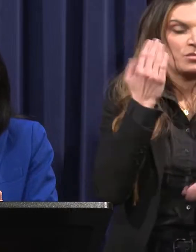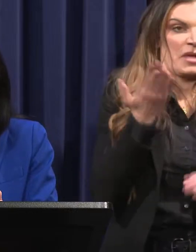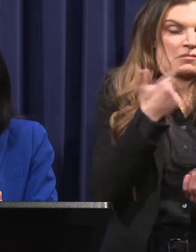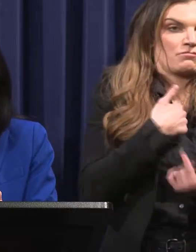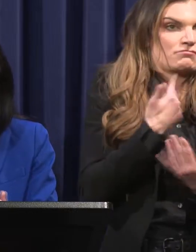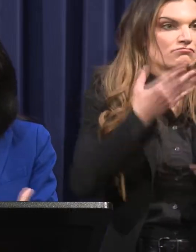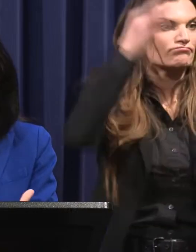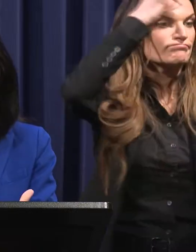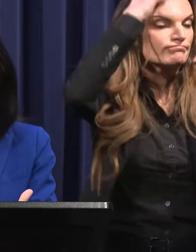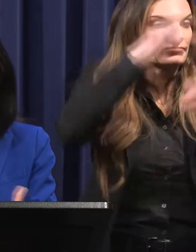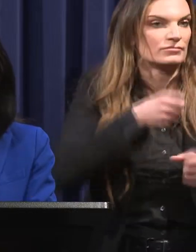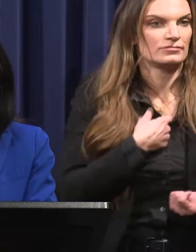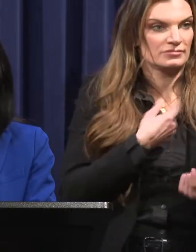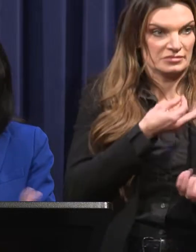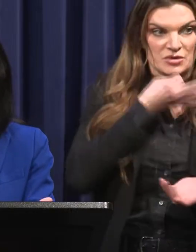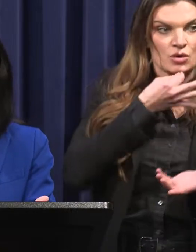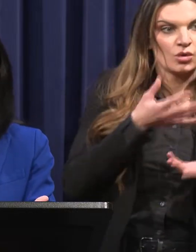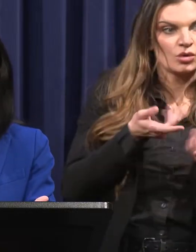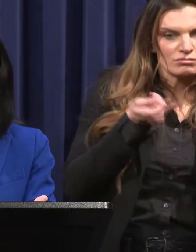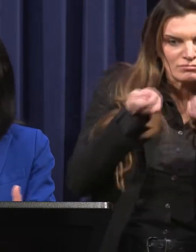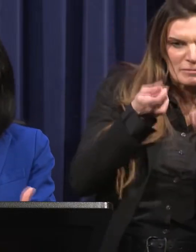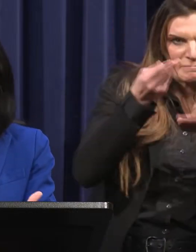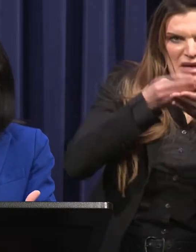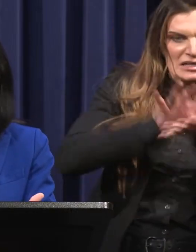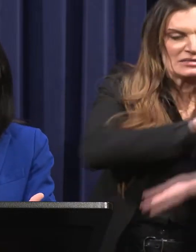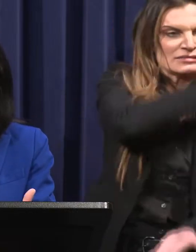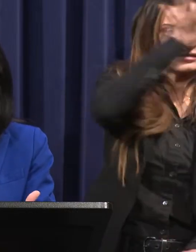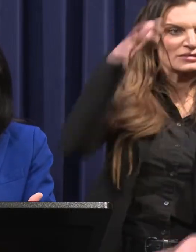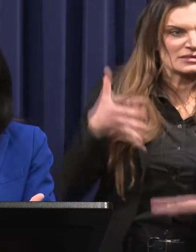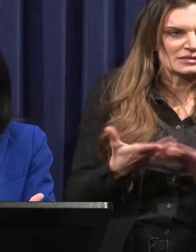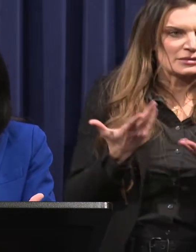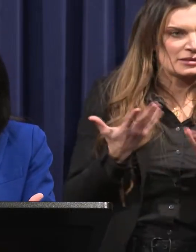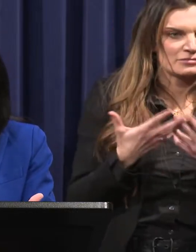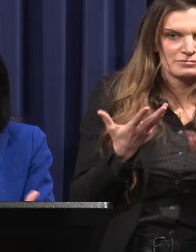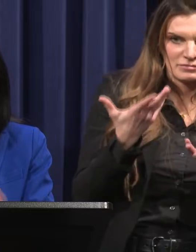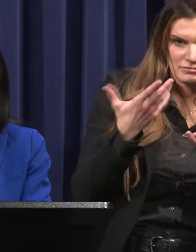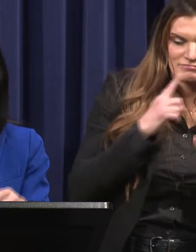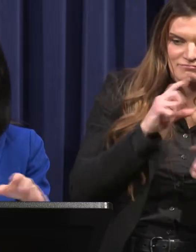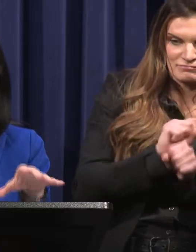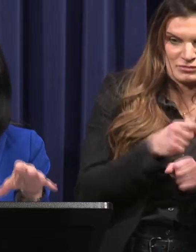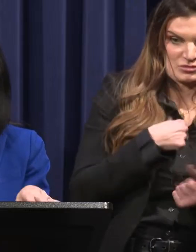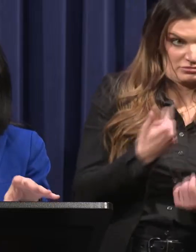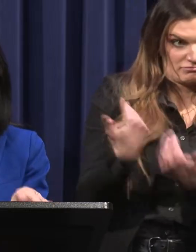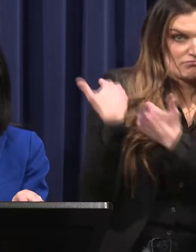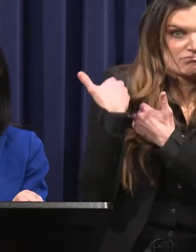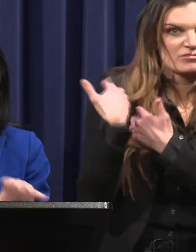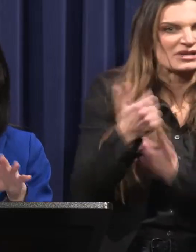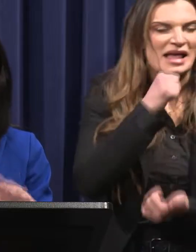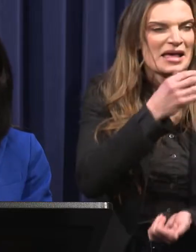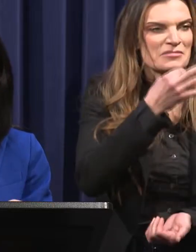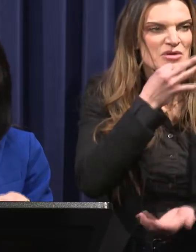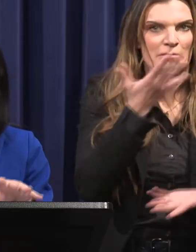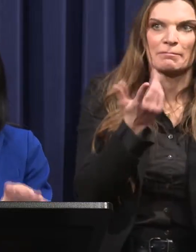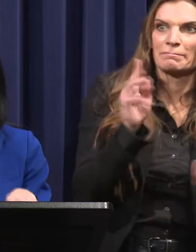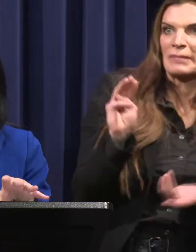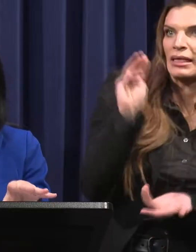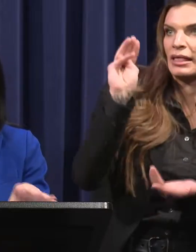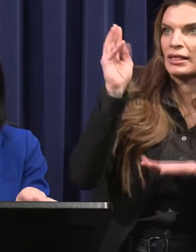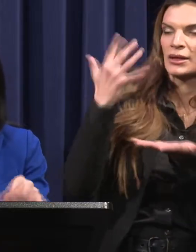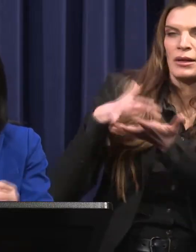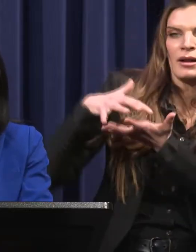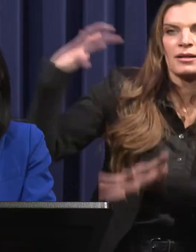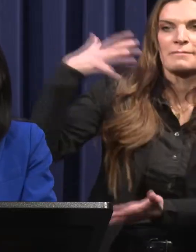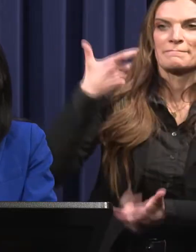expertise in managing an account that, again, you know, thousands and thousands of transactions, perhaps millions of dollars coming in and out of